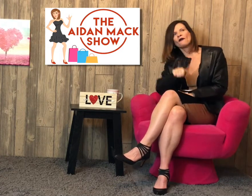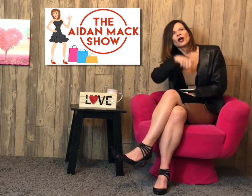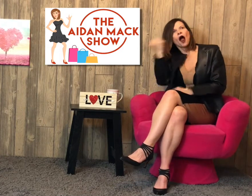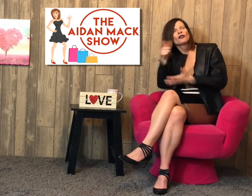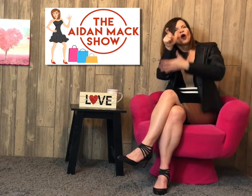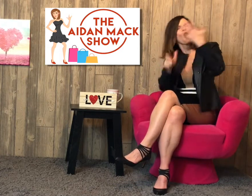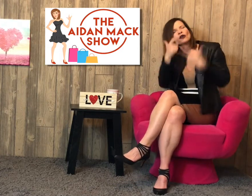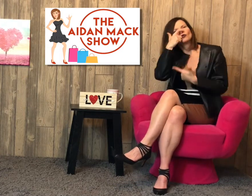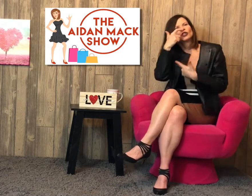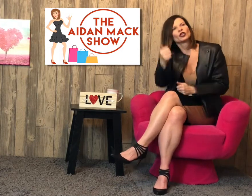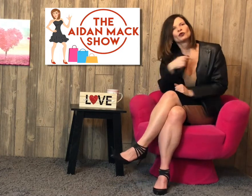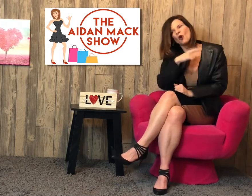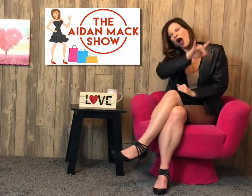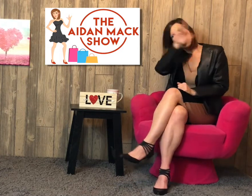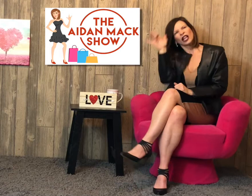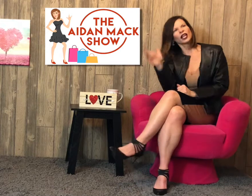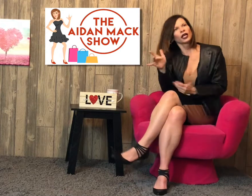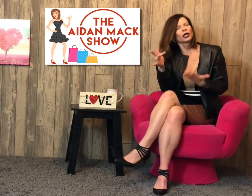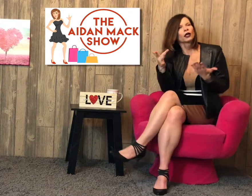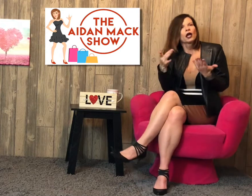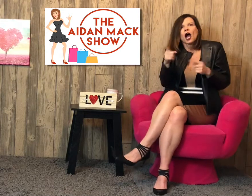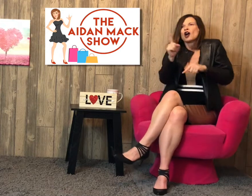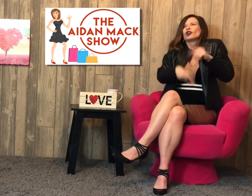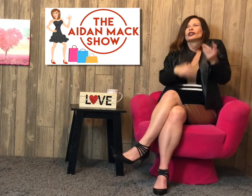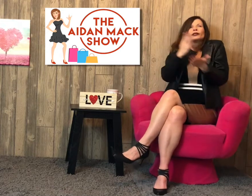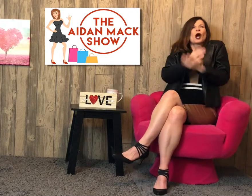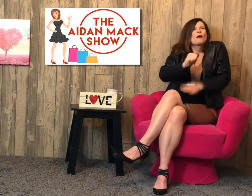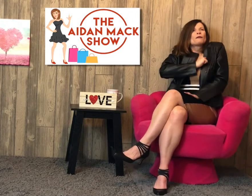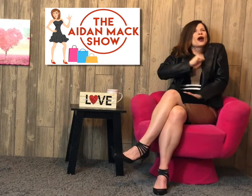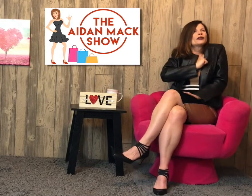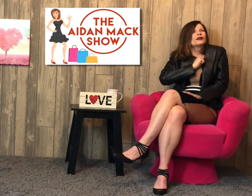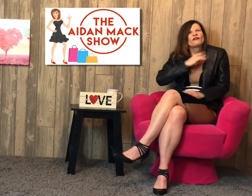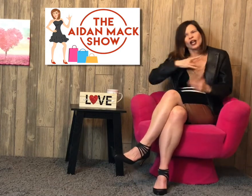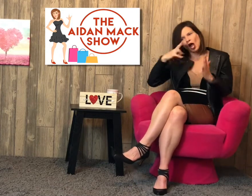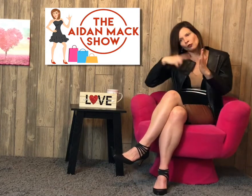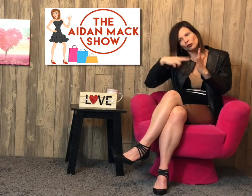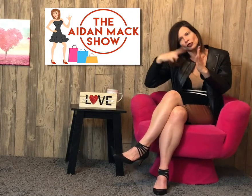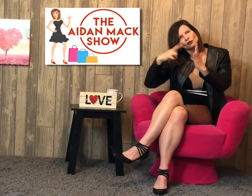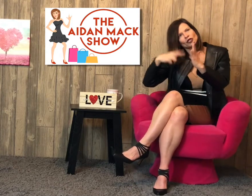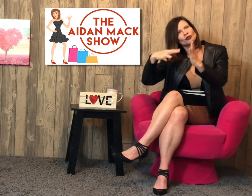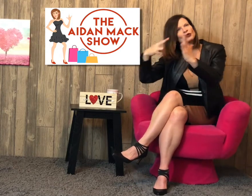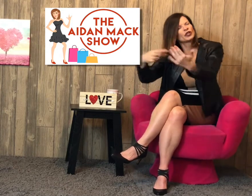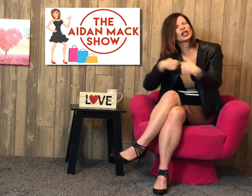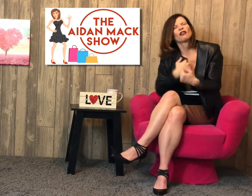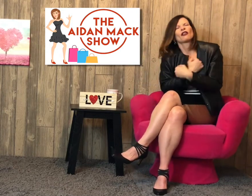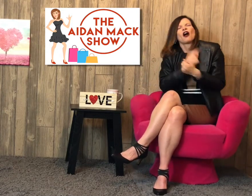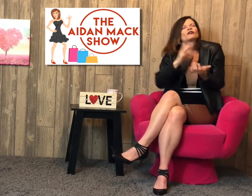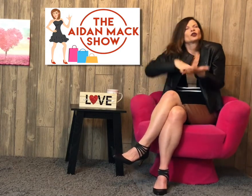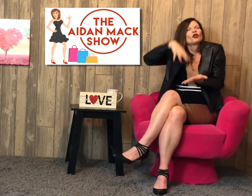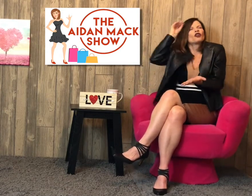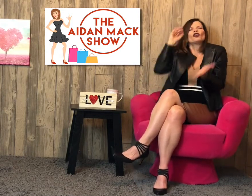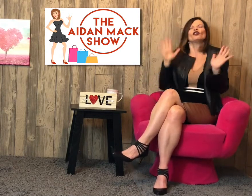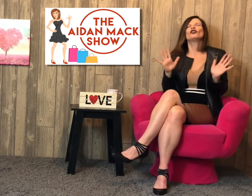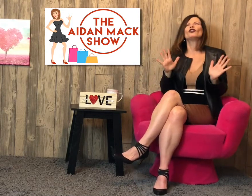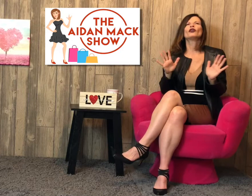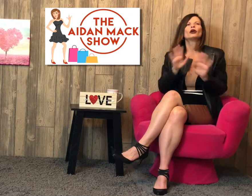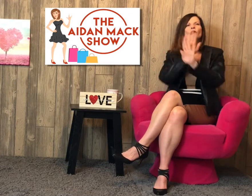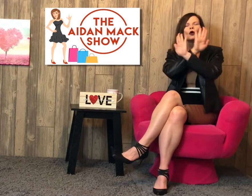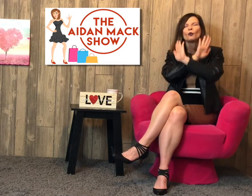which links me to another interesting article. I couldn't help myself. Before I knew it, I was reading hundreds and hundreds of articles. I